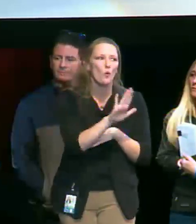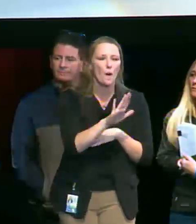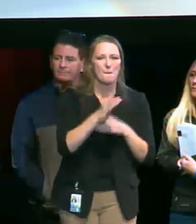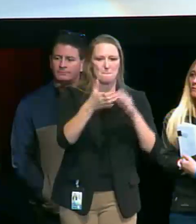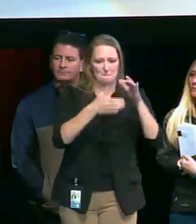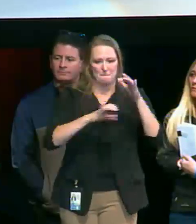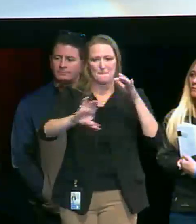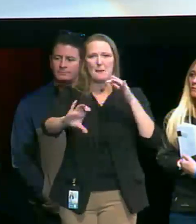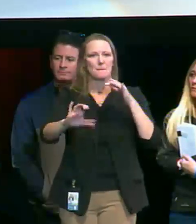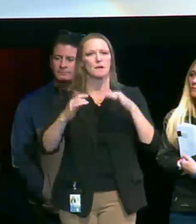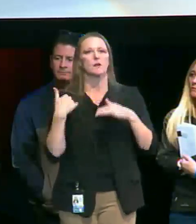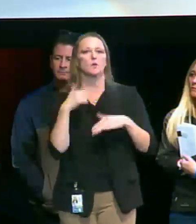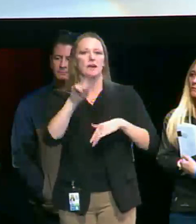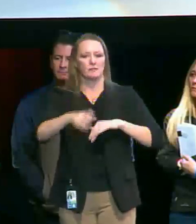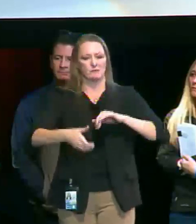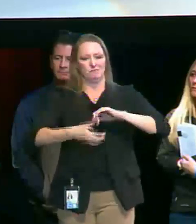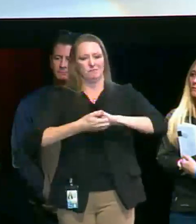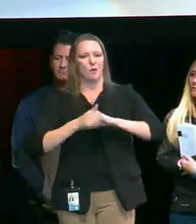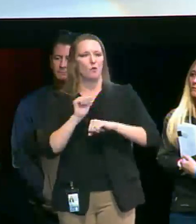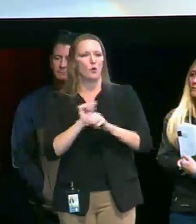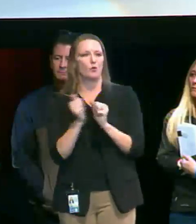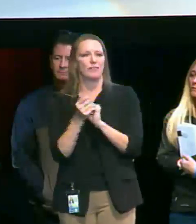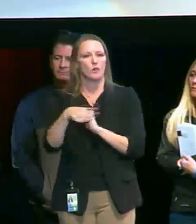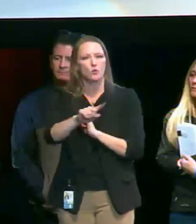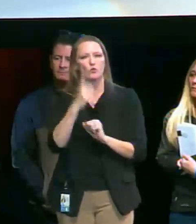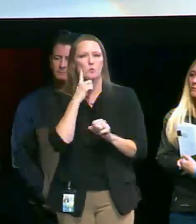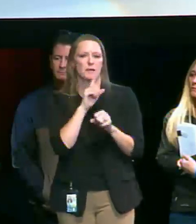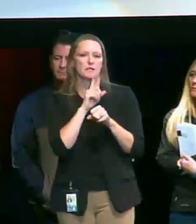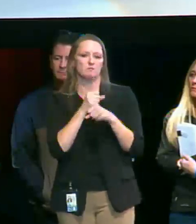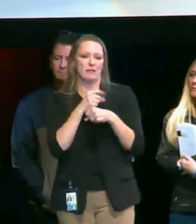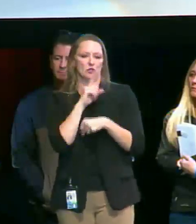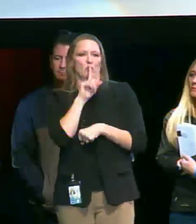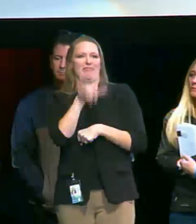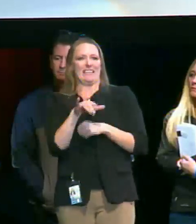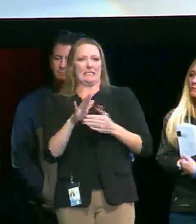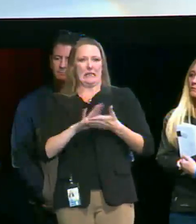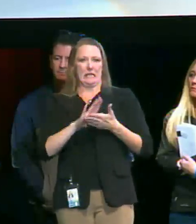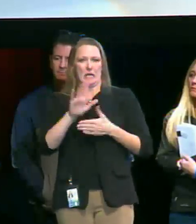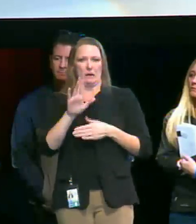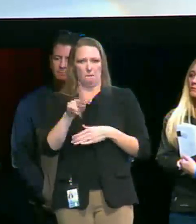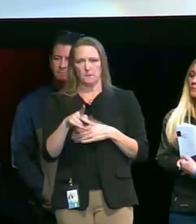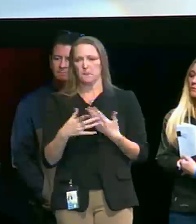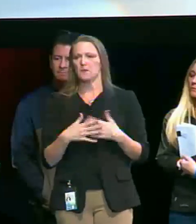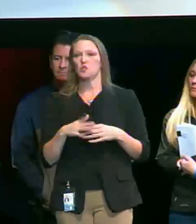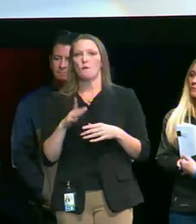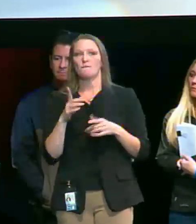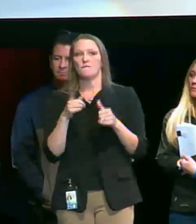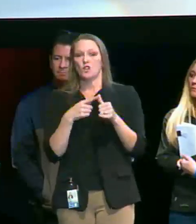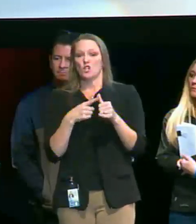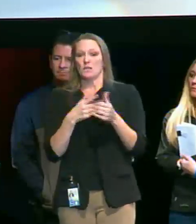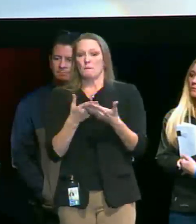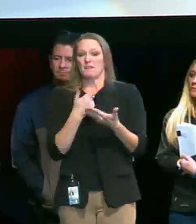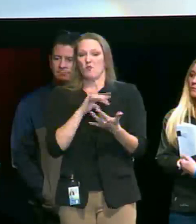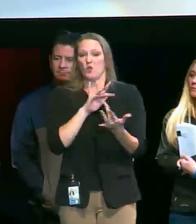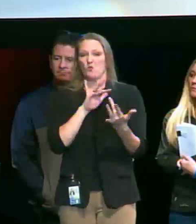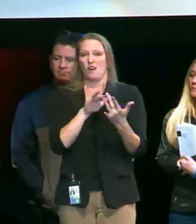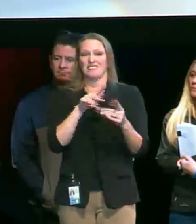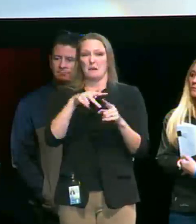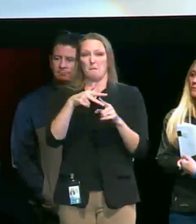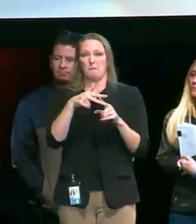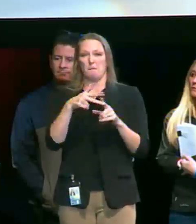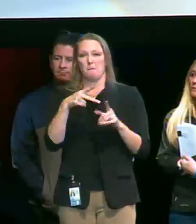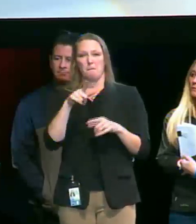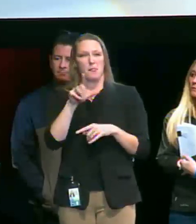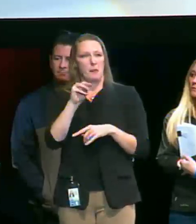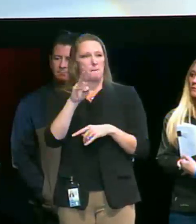work with you to make sure that that pipeline is cleared. So we want you to call us first before you contact a plumber.